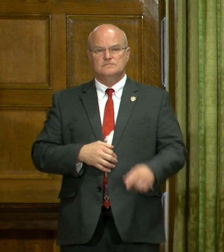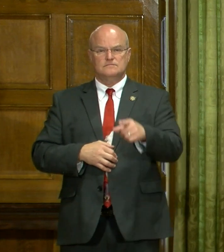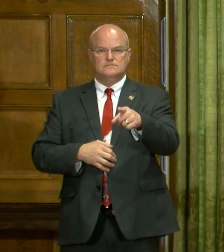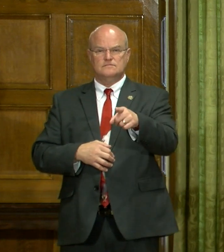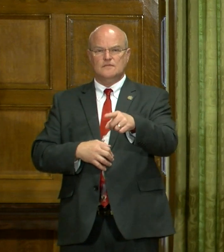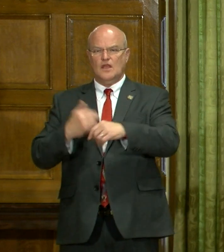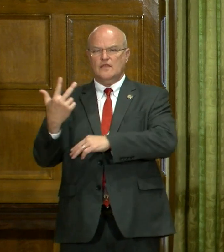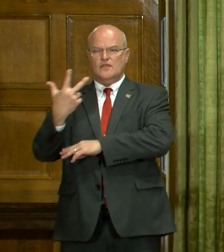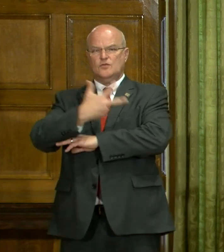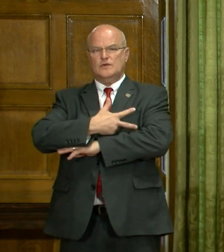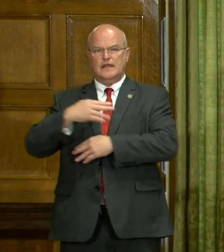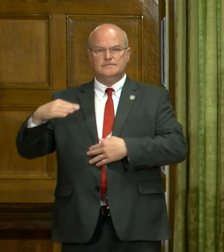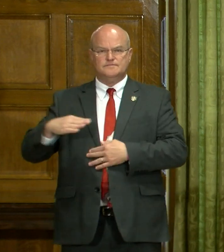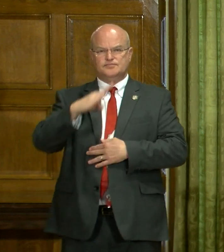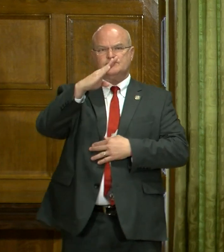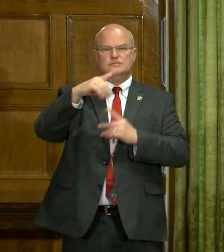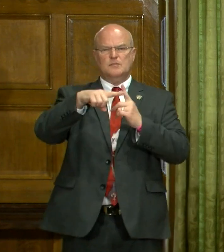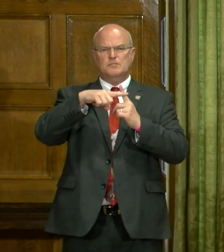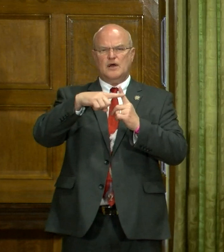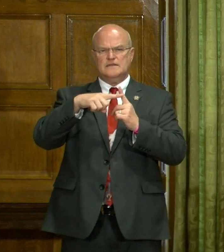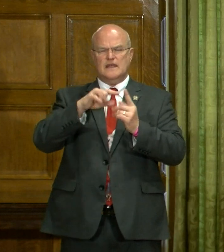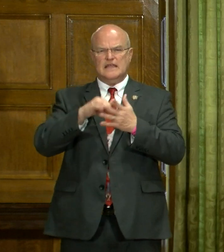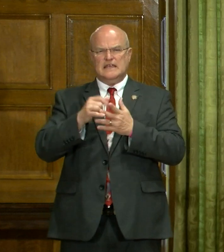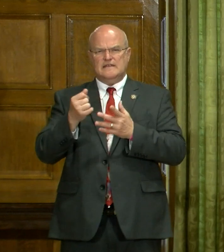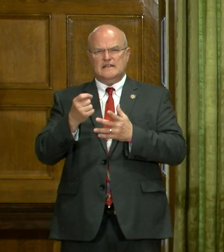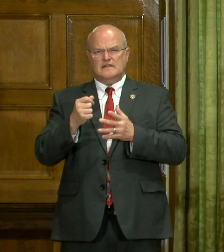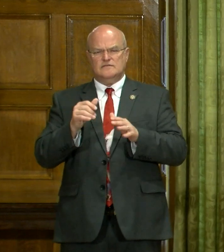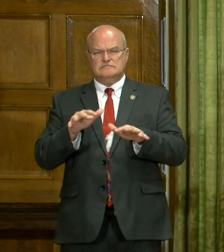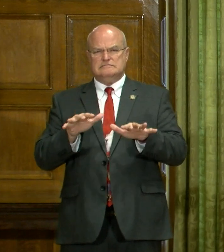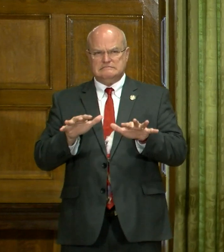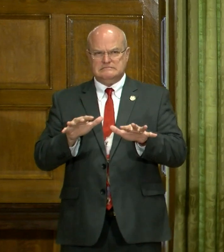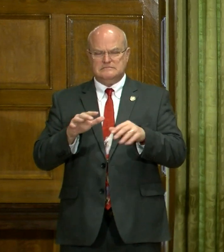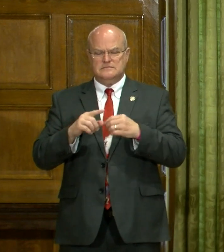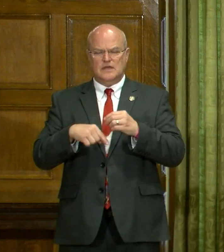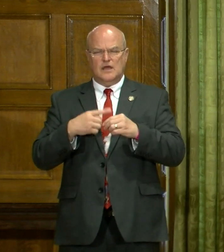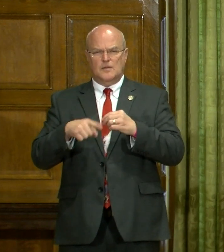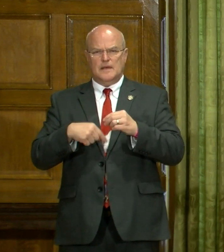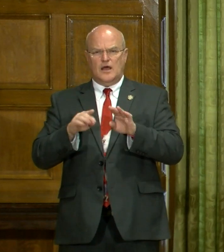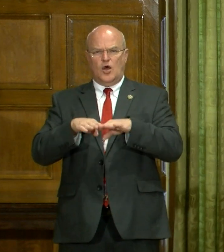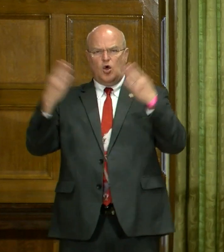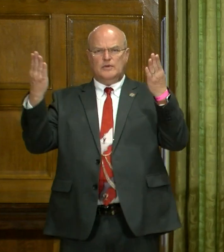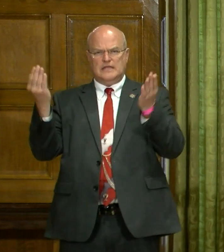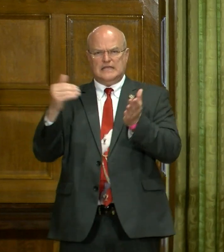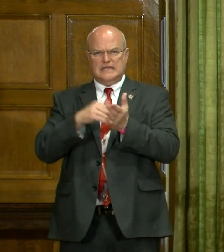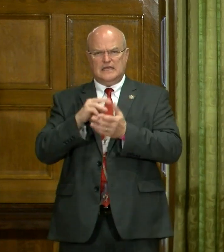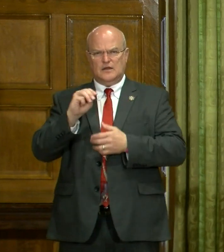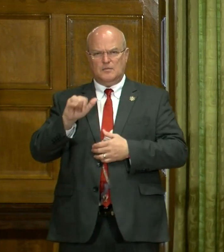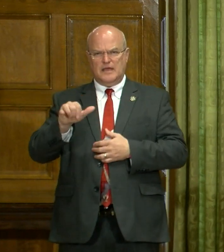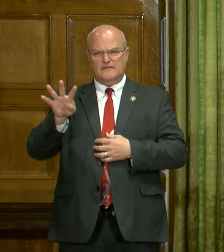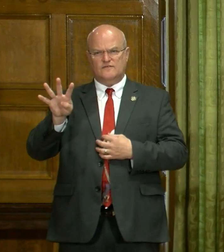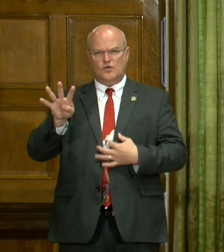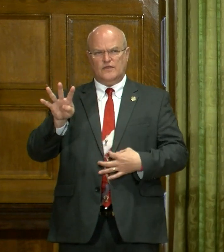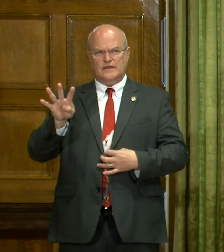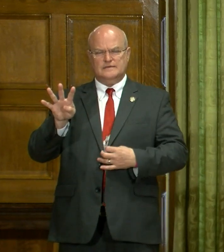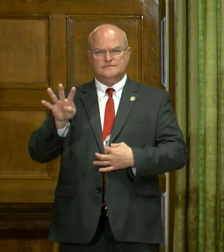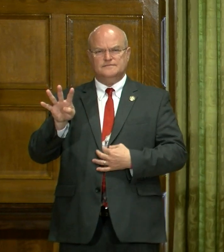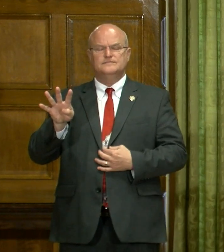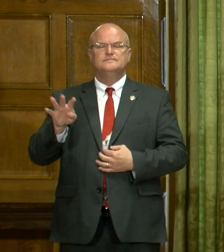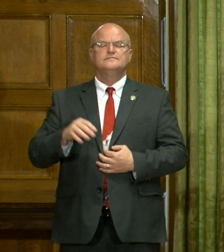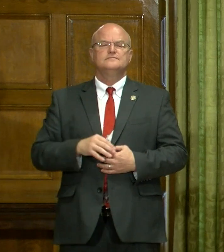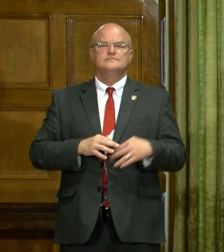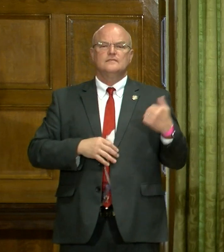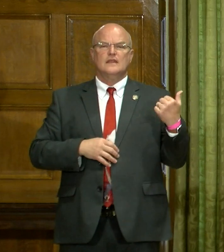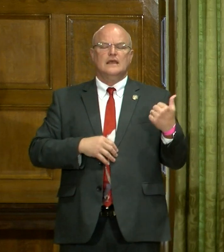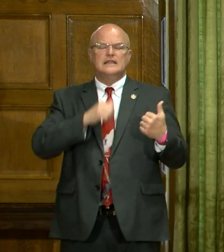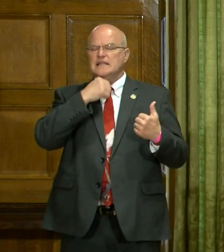3-day uptick in positives, does that kind of give you a little pause about opening things back up May 4th?